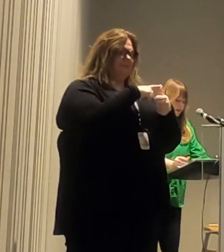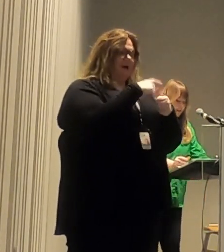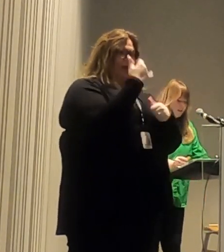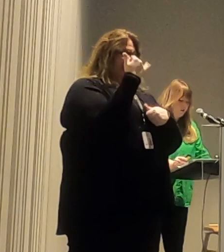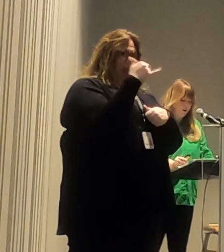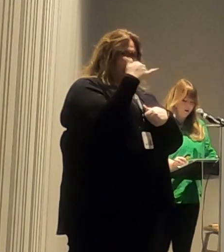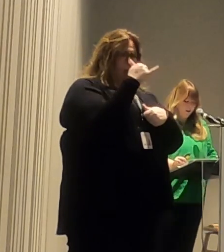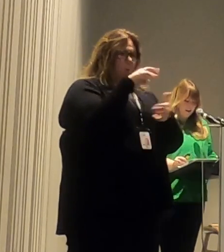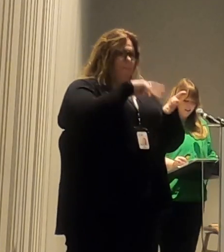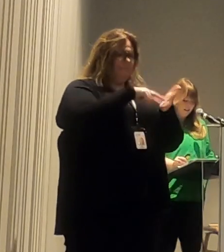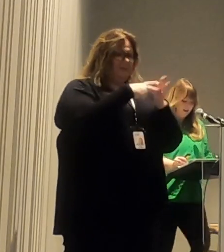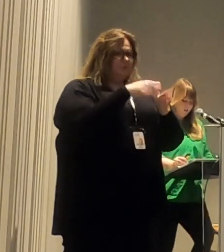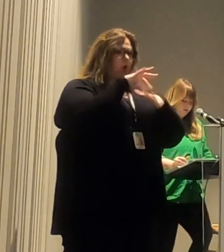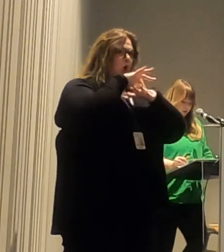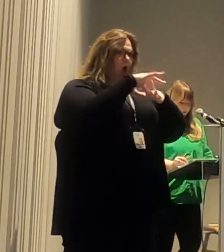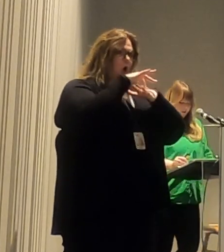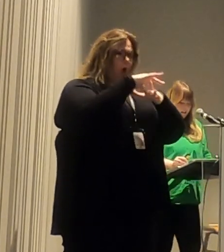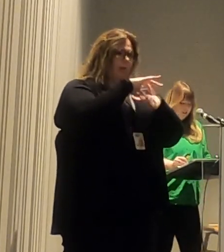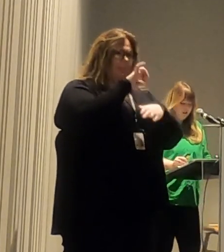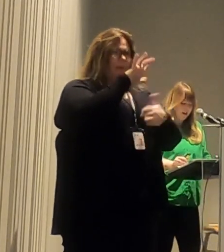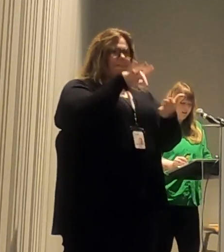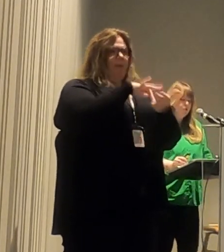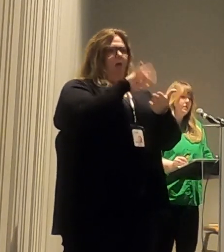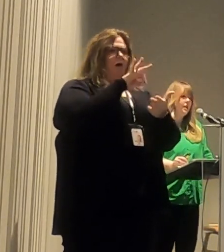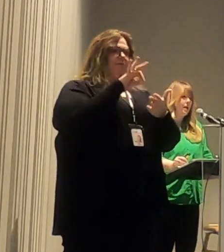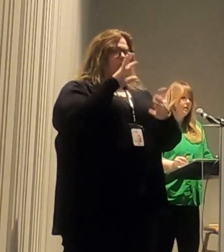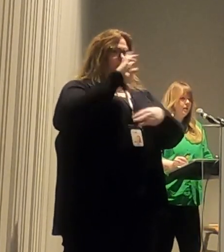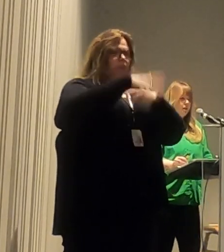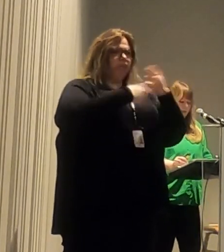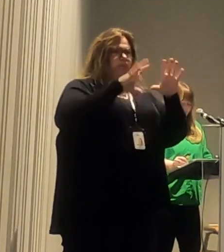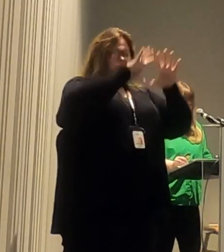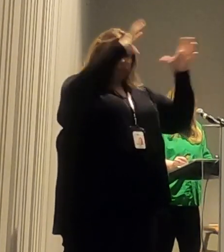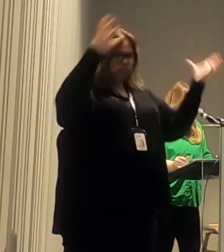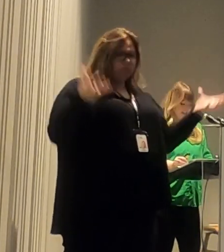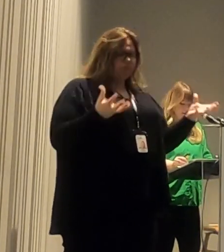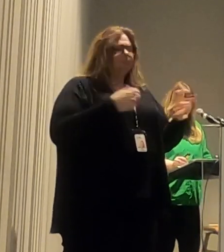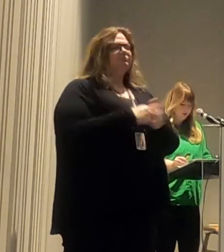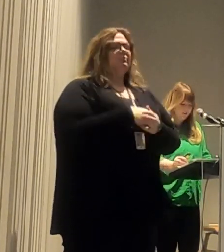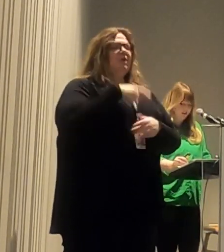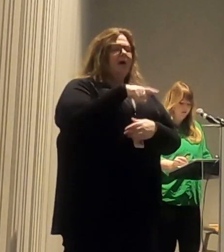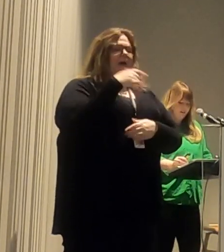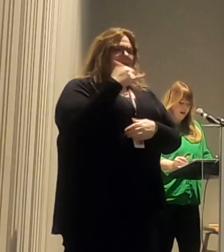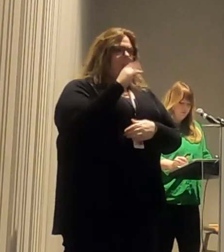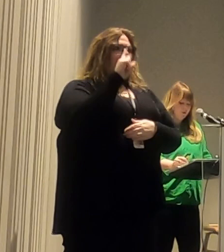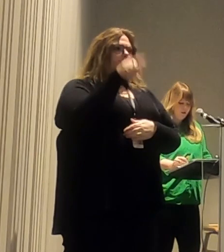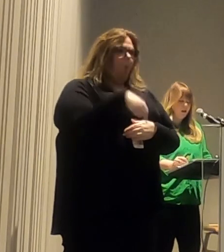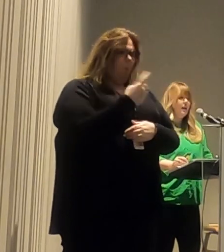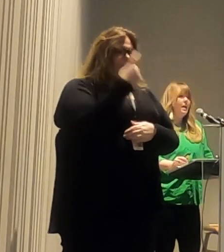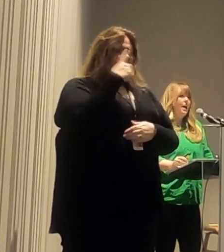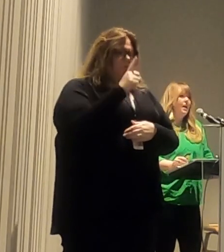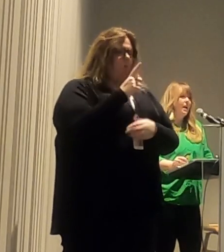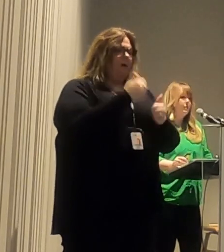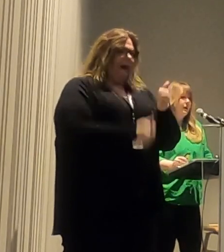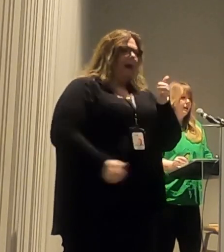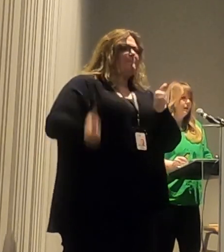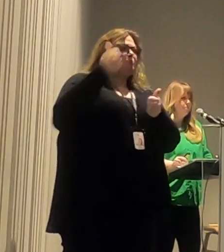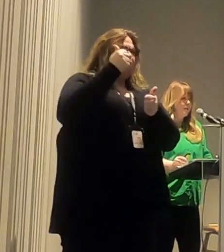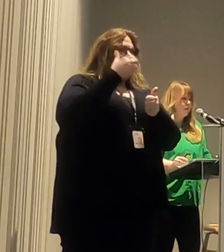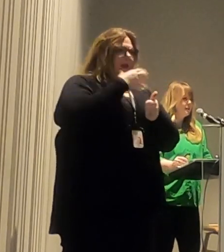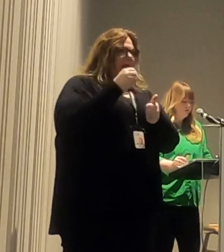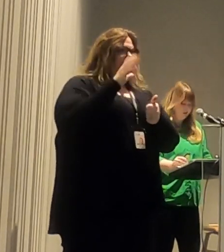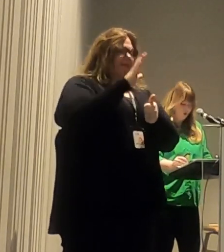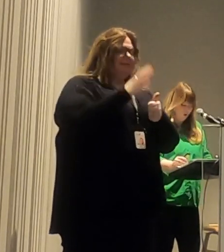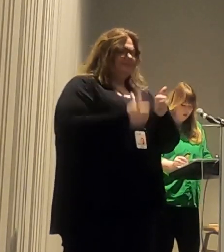center, symbolizing the earth as the center of the universe. And this was a color reserved exclusively for the emperor and